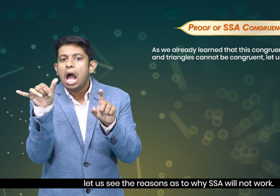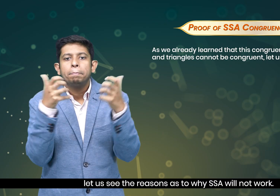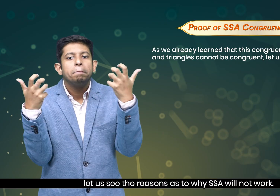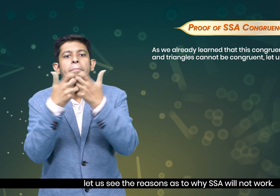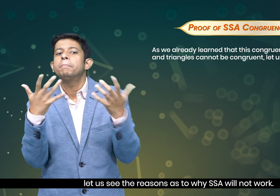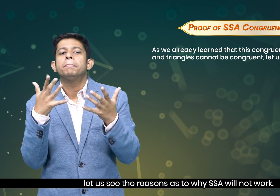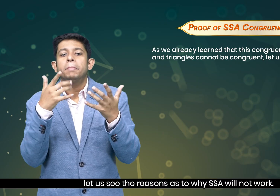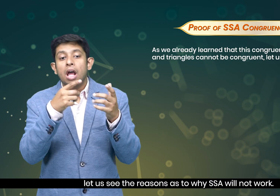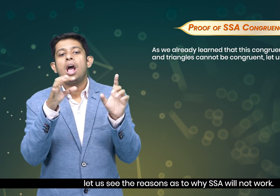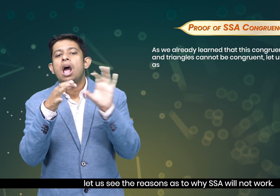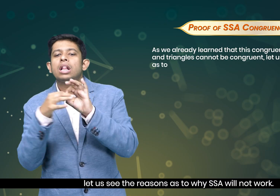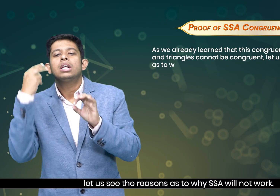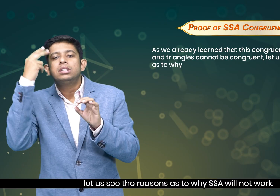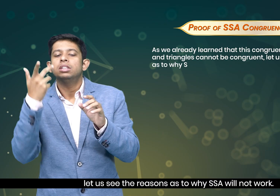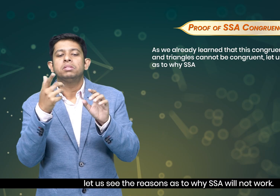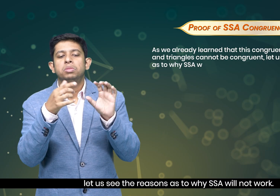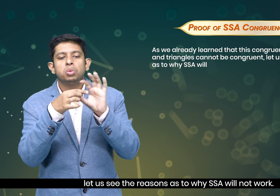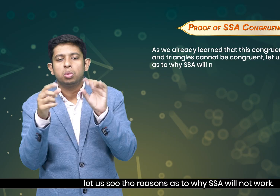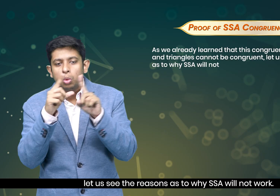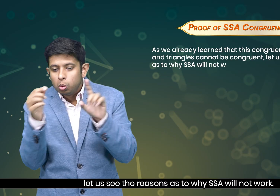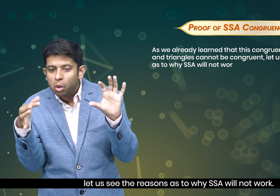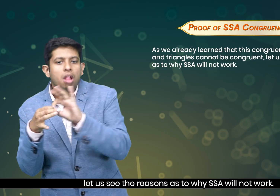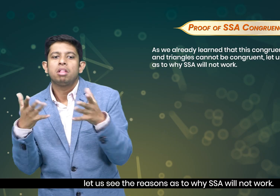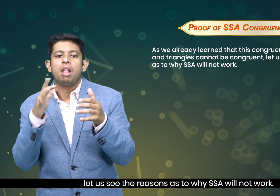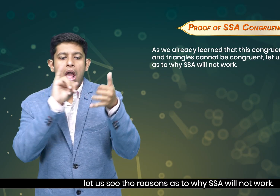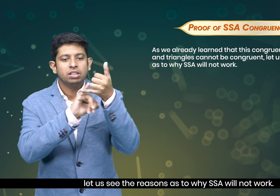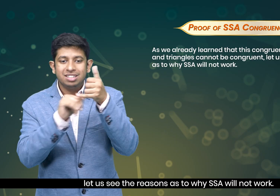see the reasons as to why side-side angle will not work.